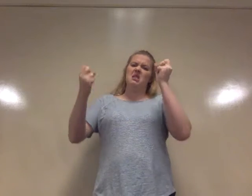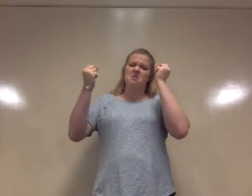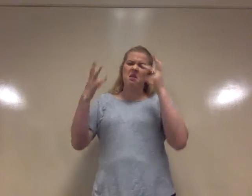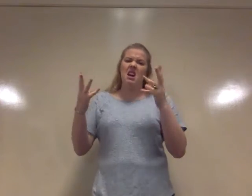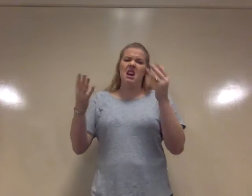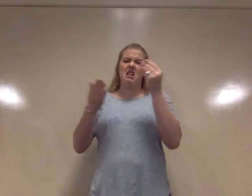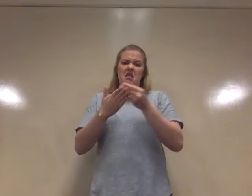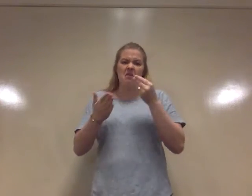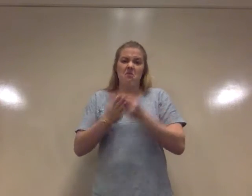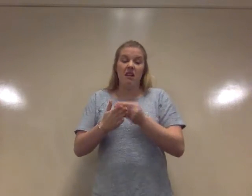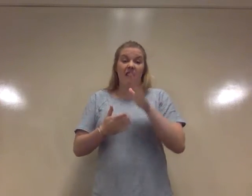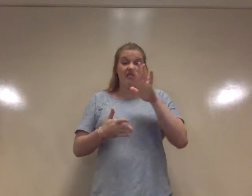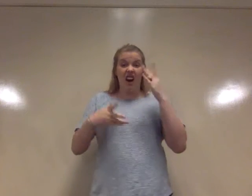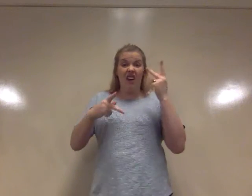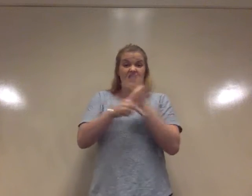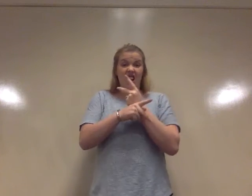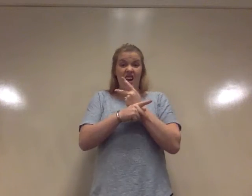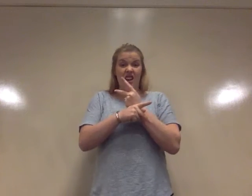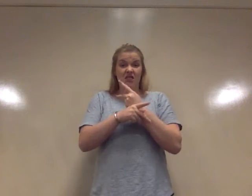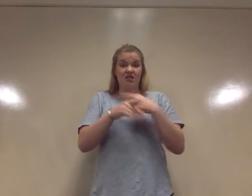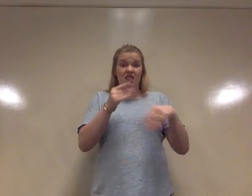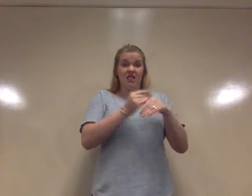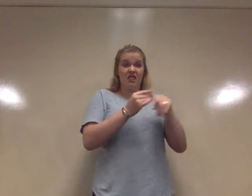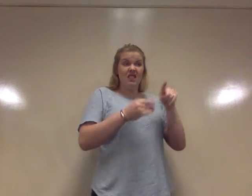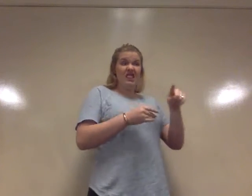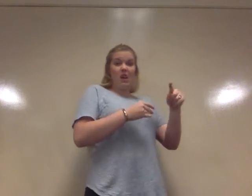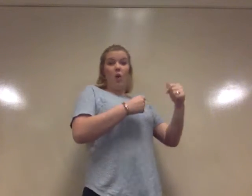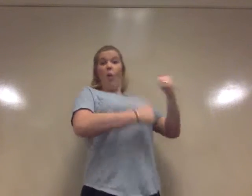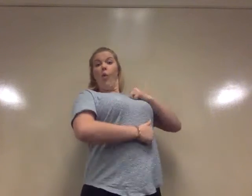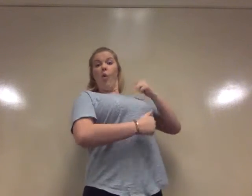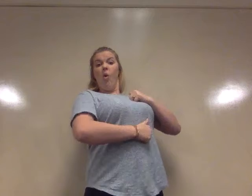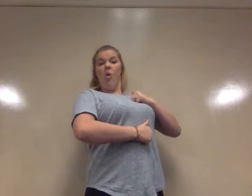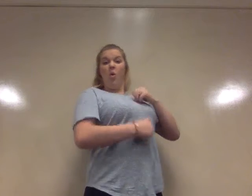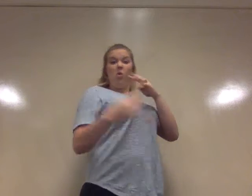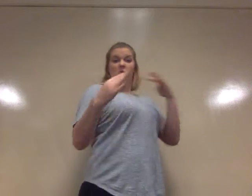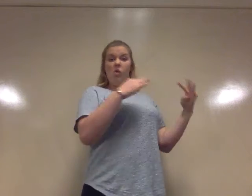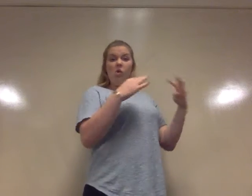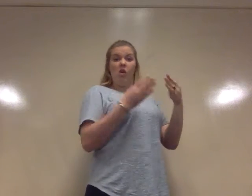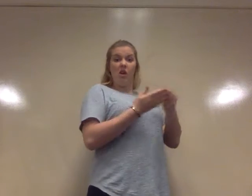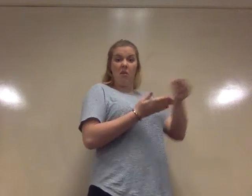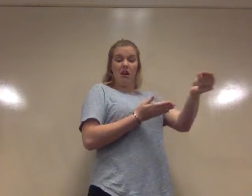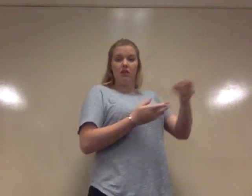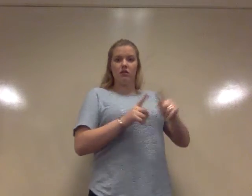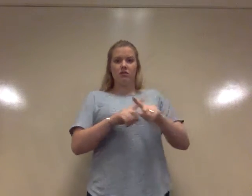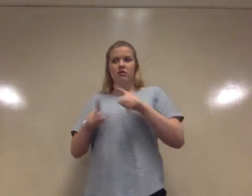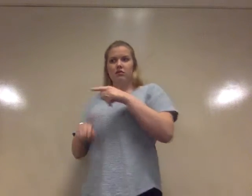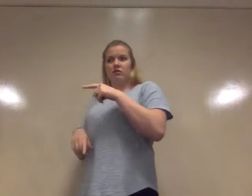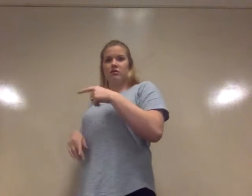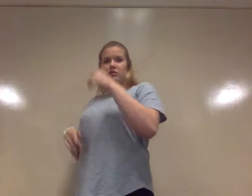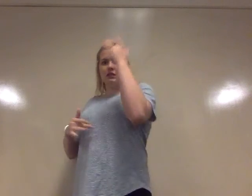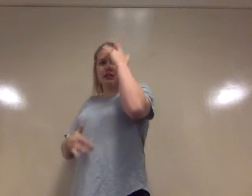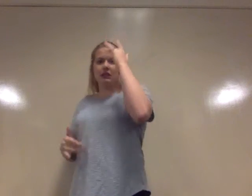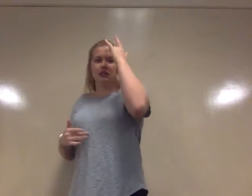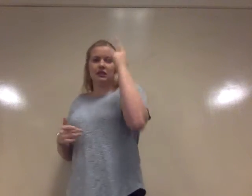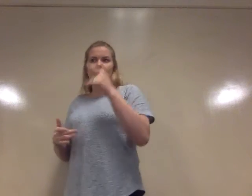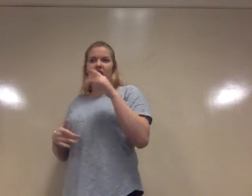budget. In fact, we pay more per person for health care than any industrialized country in the world. Yet we're sicker than